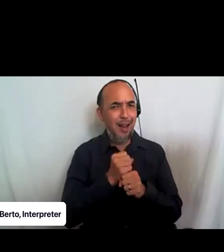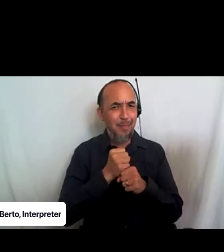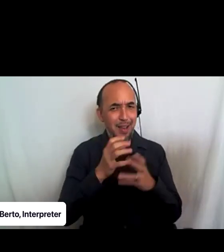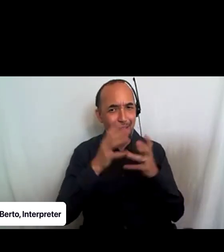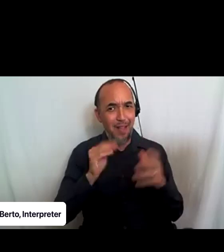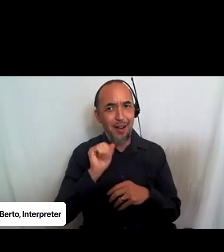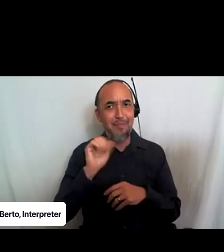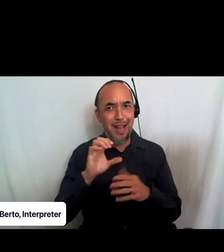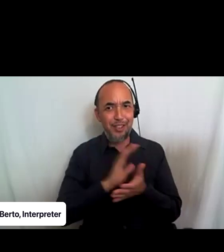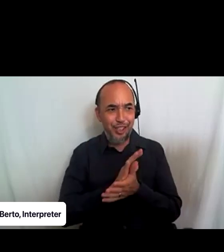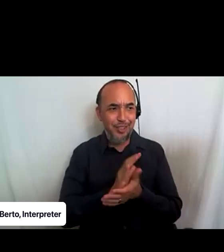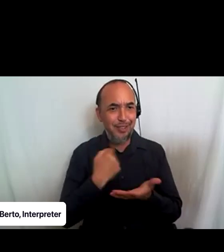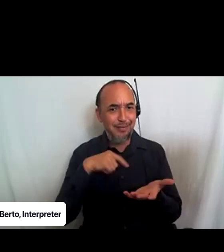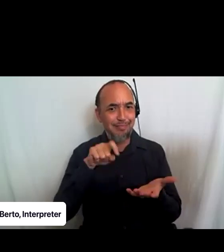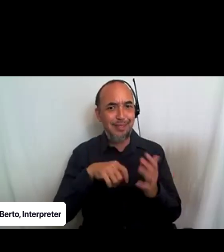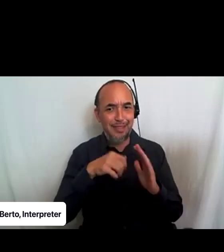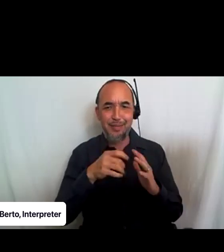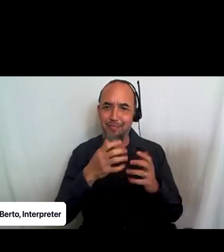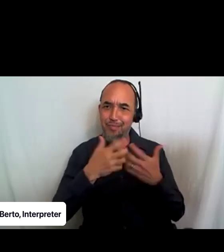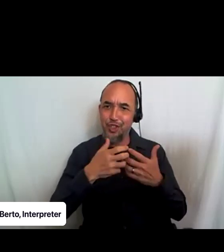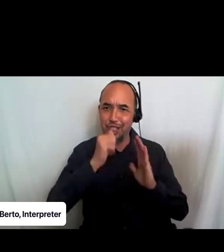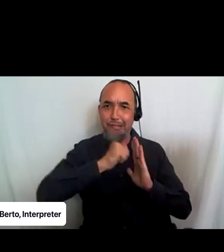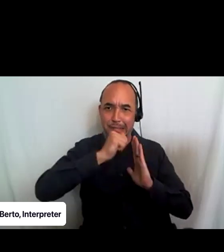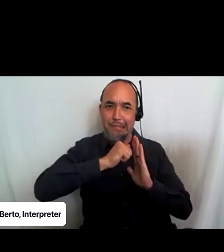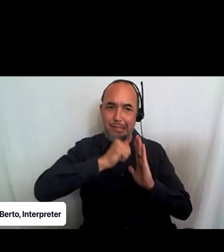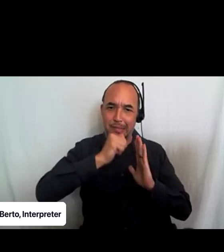basis. Let's see.